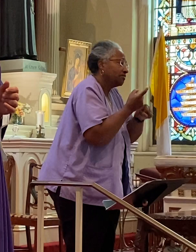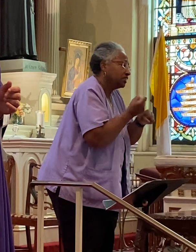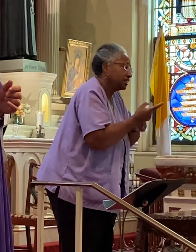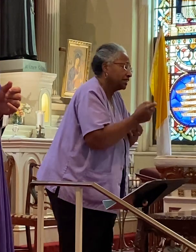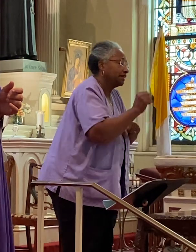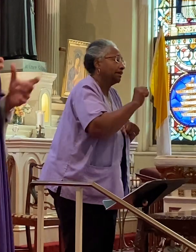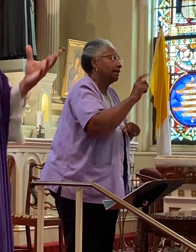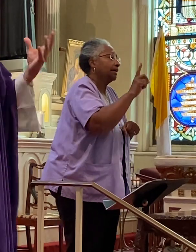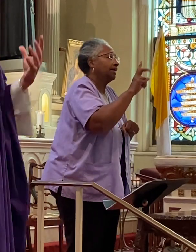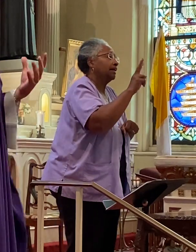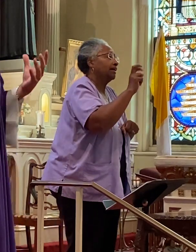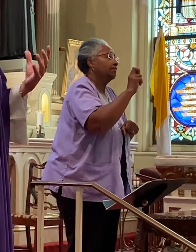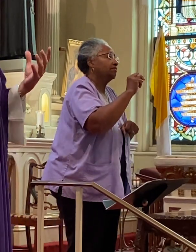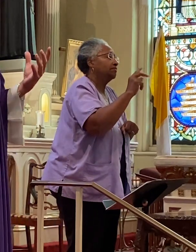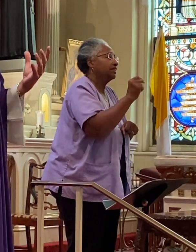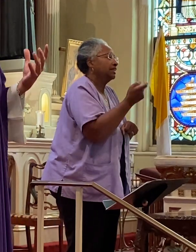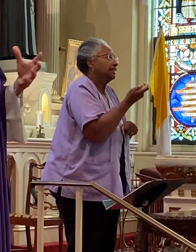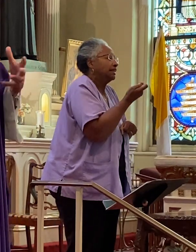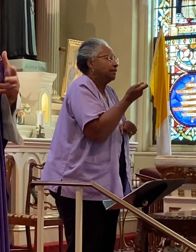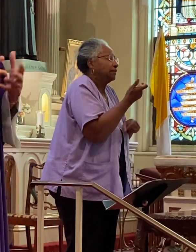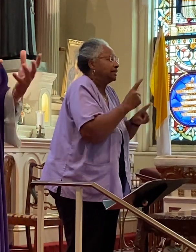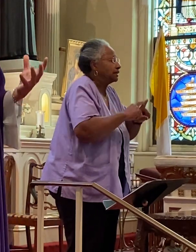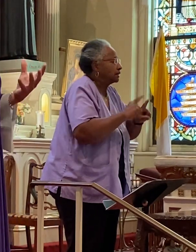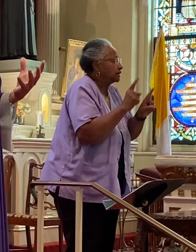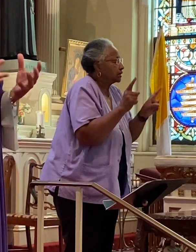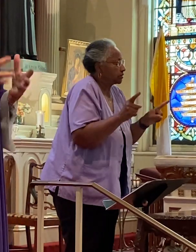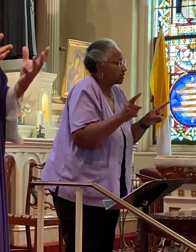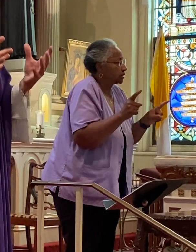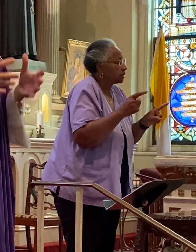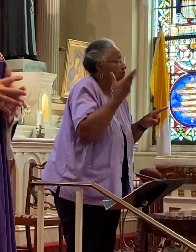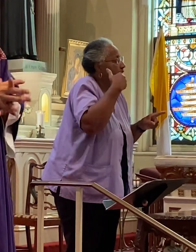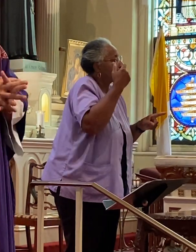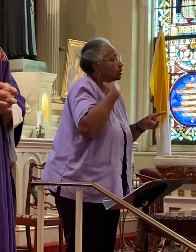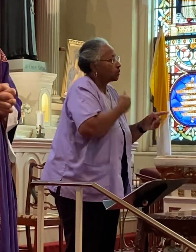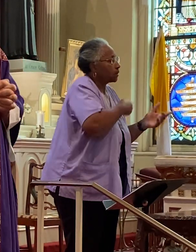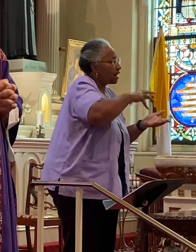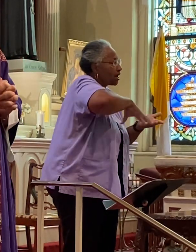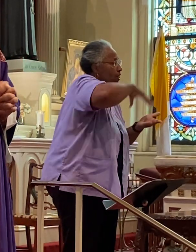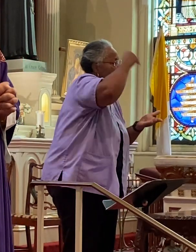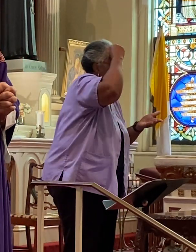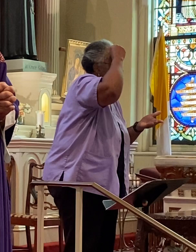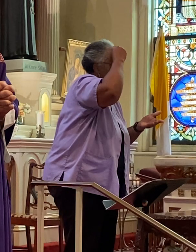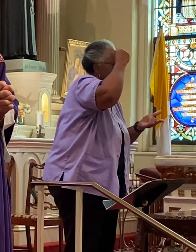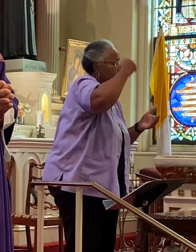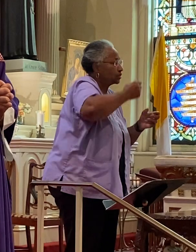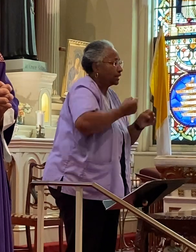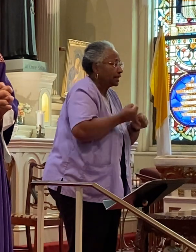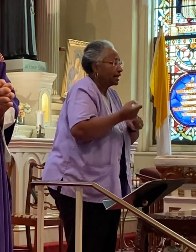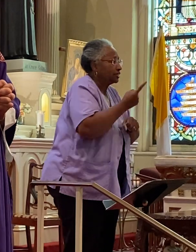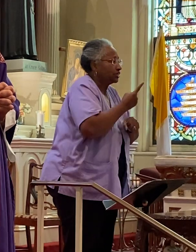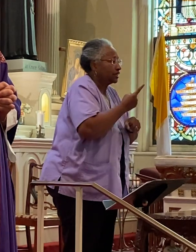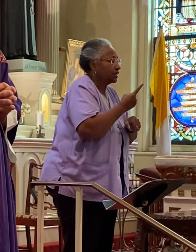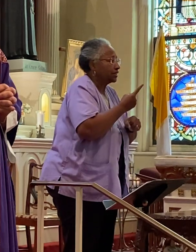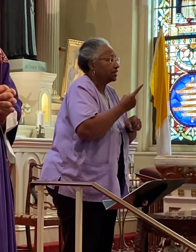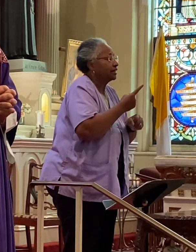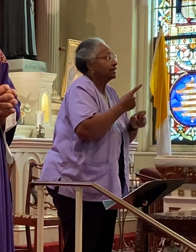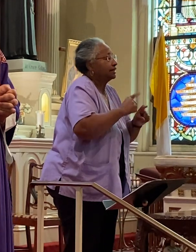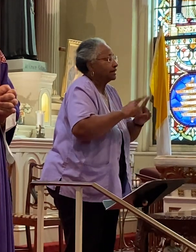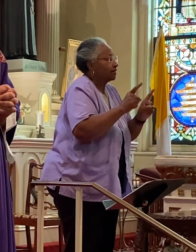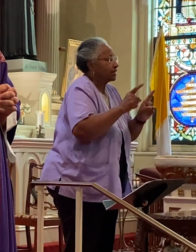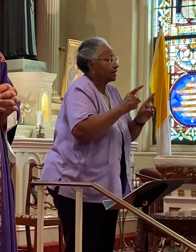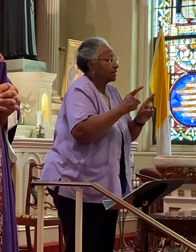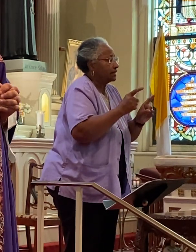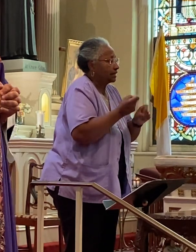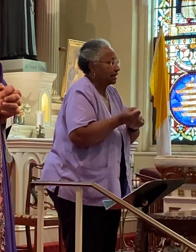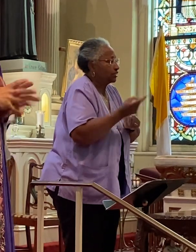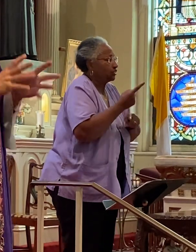little different, because there's something that we get, something that we learn. And even after 35 plus years as a priest,